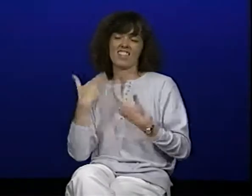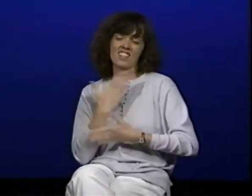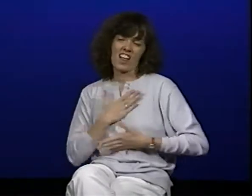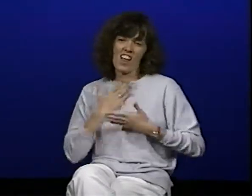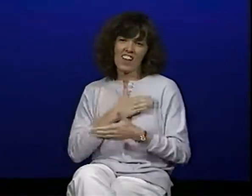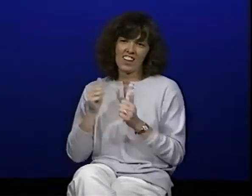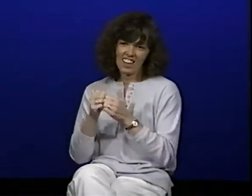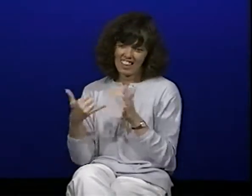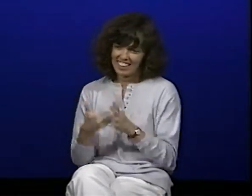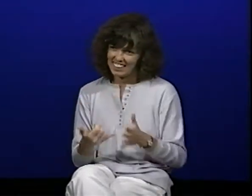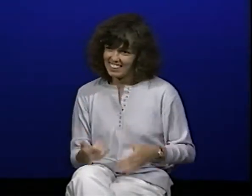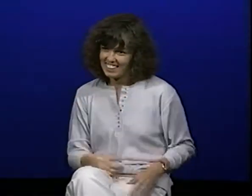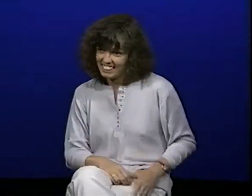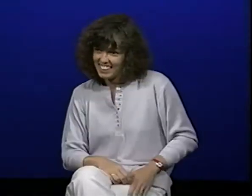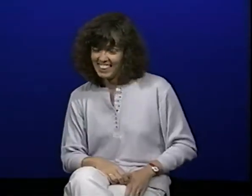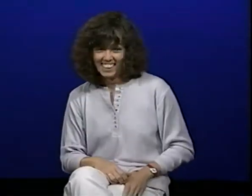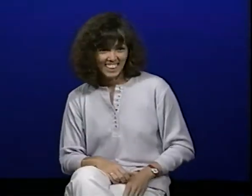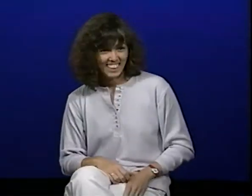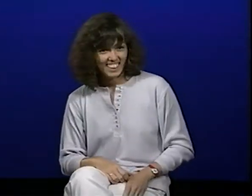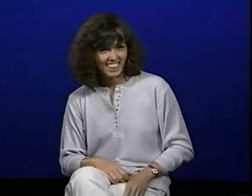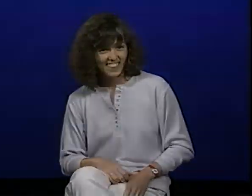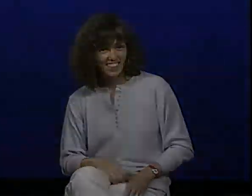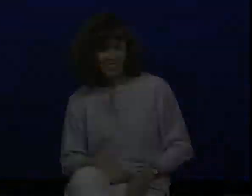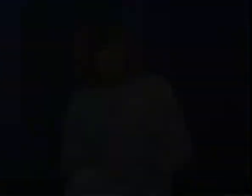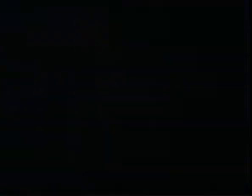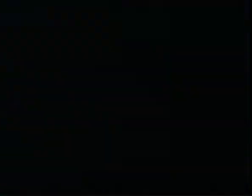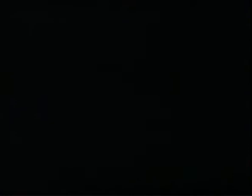It's an easy hobby, and I hope that you will enjoy doing it.